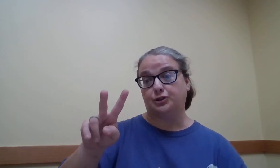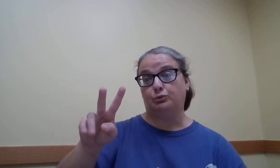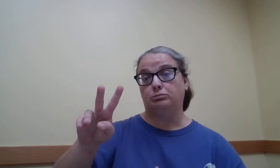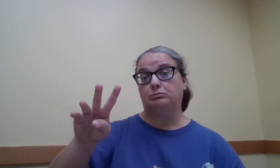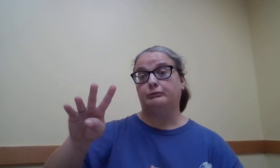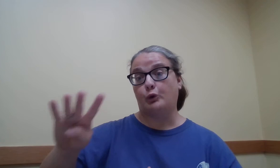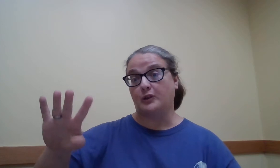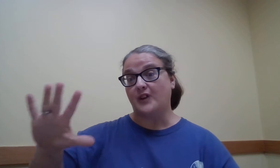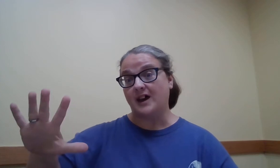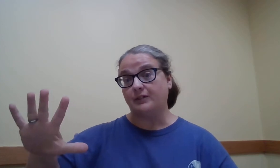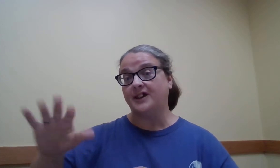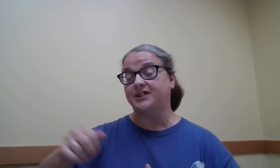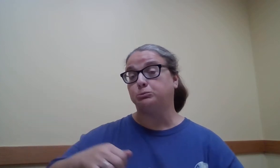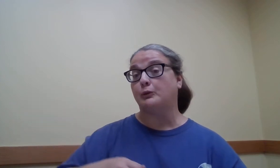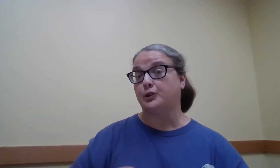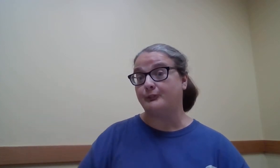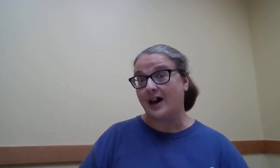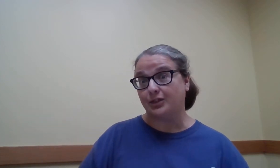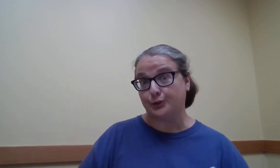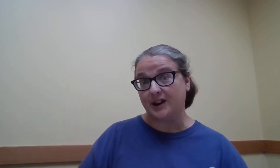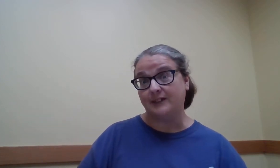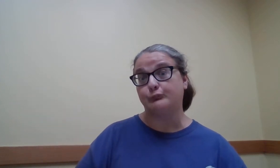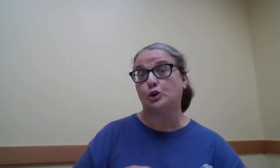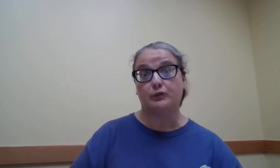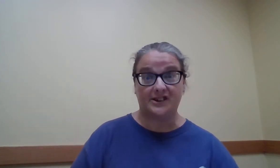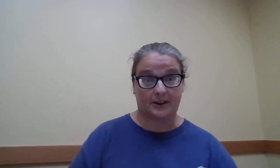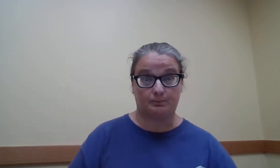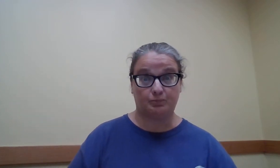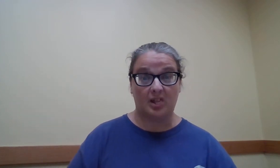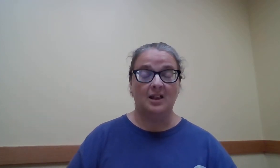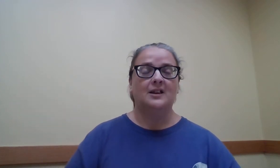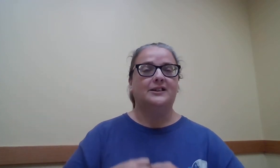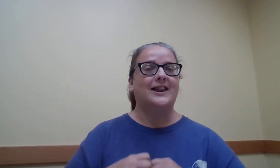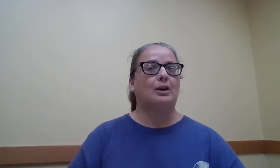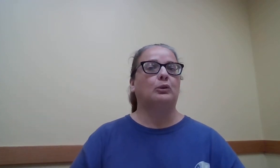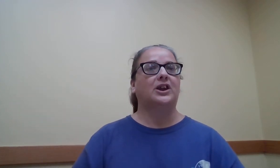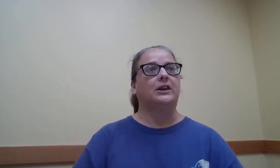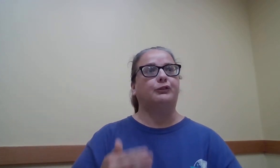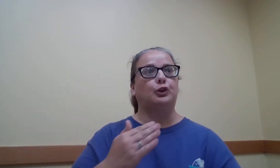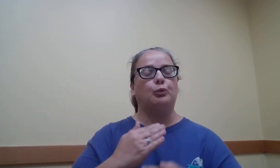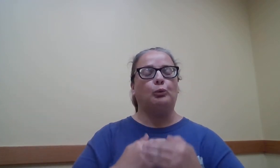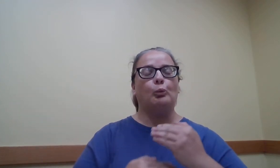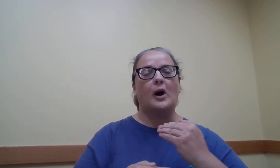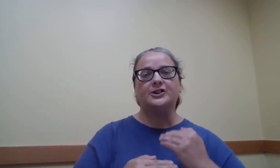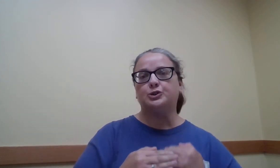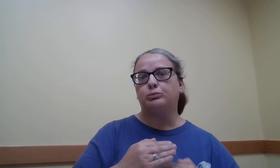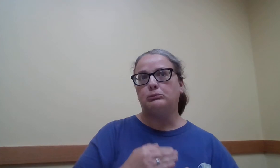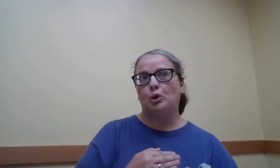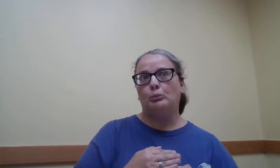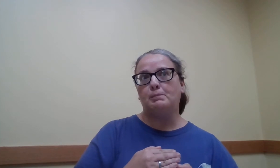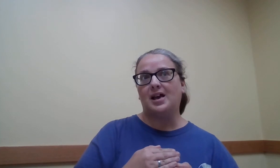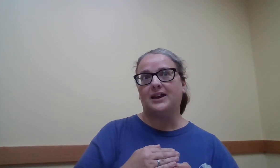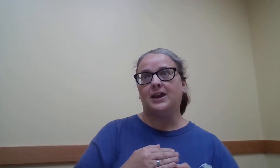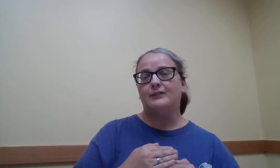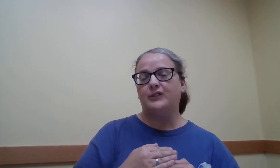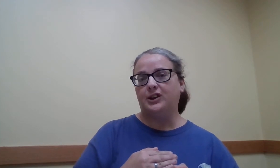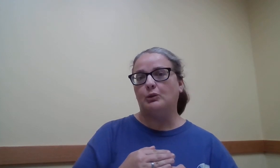2, 4, 5. I skipped over 3 for a reason. Now, if you watched my video on